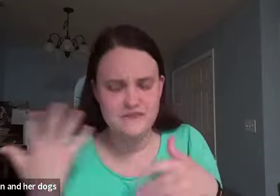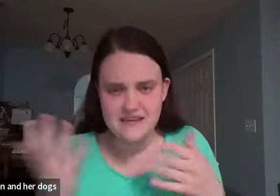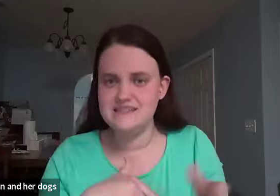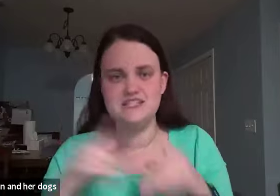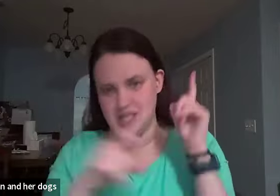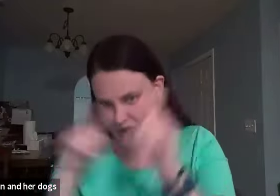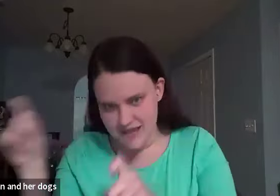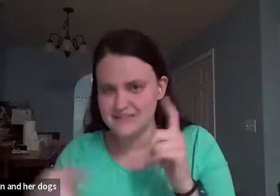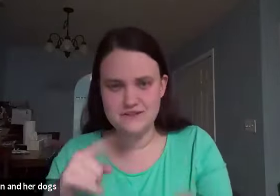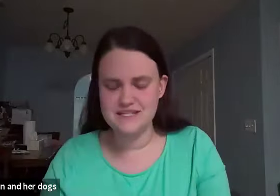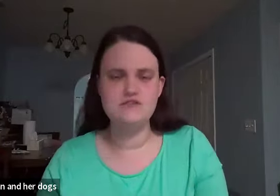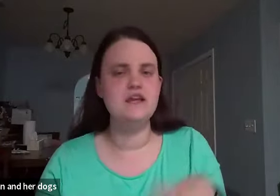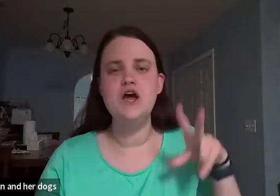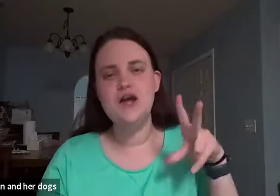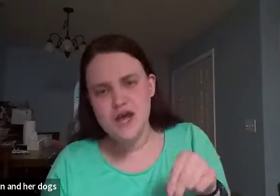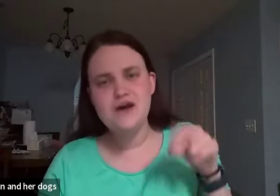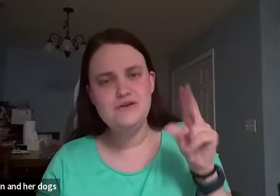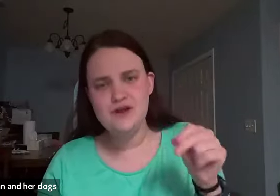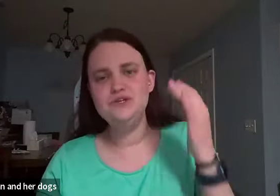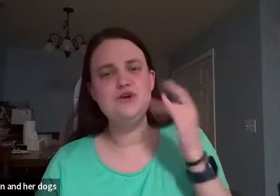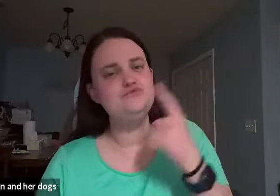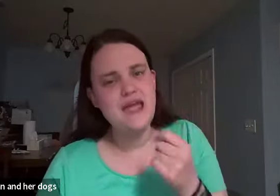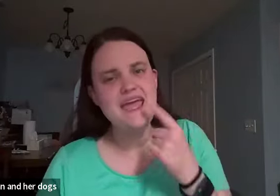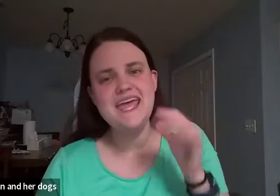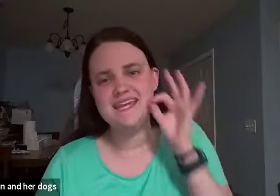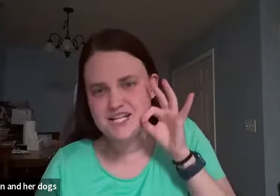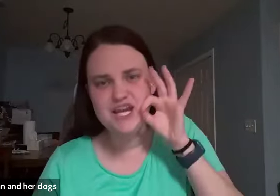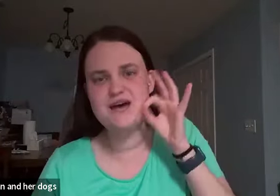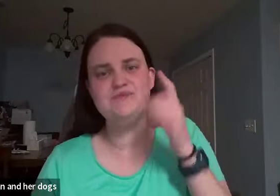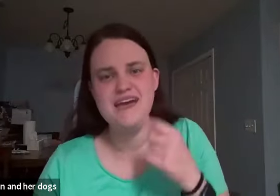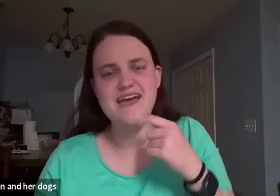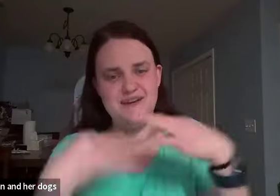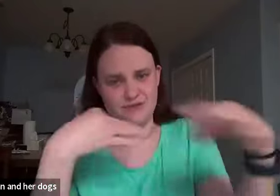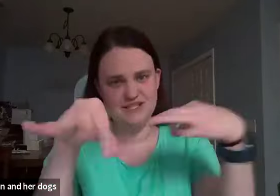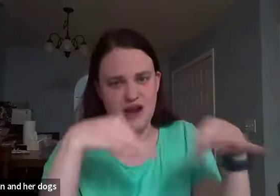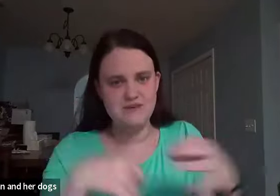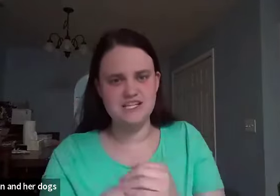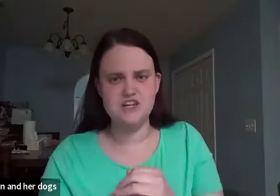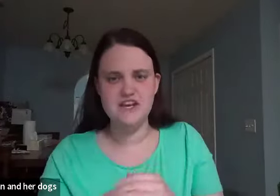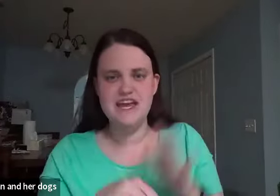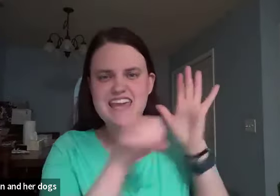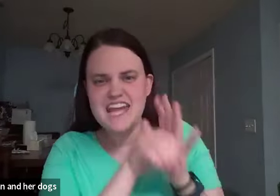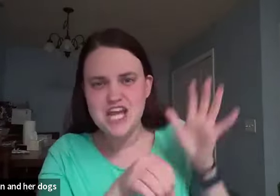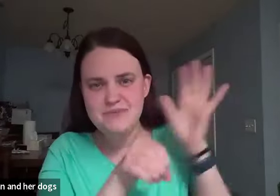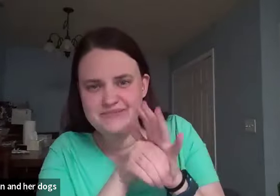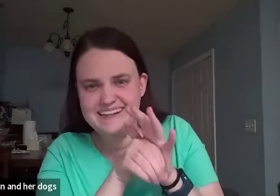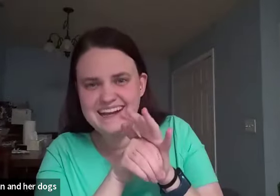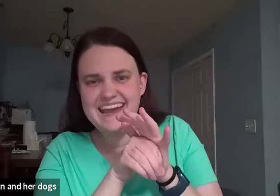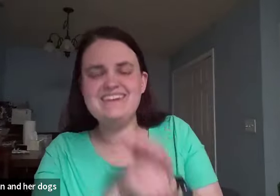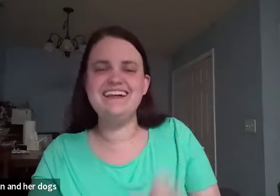want this? And she kept asking different things. And they're like, no, you know, red, ketchup, red. And they were describing it. And she goes, ketchup? And they're